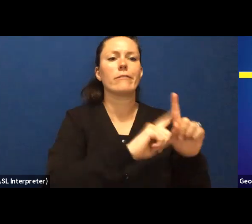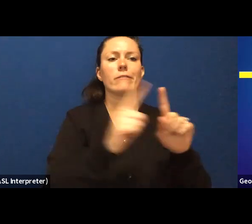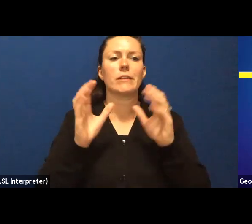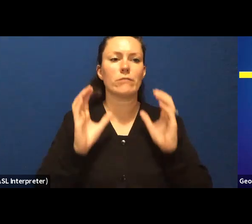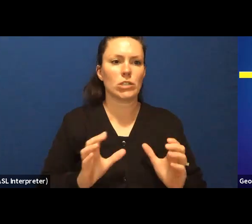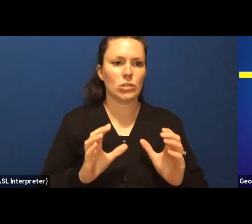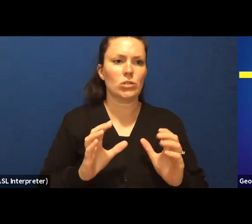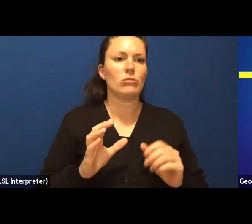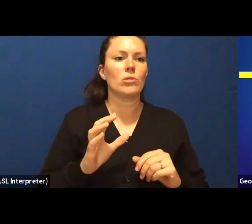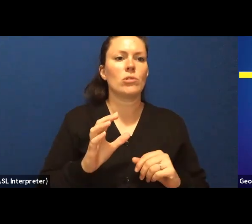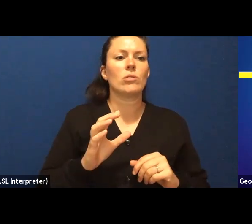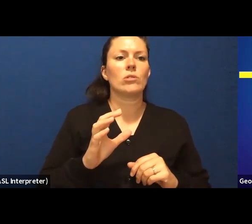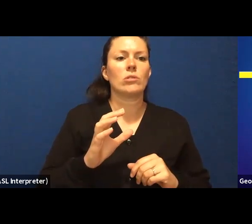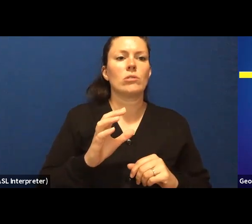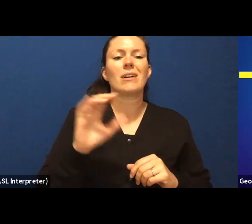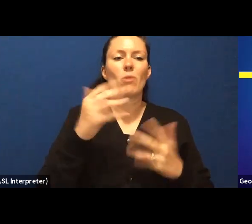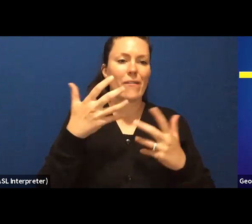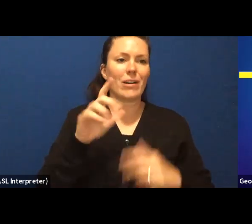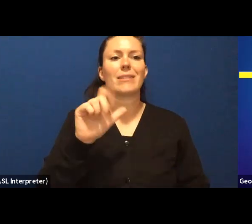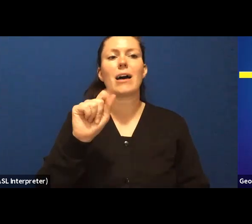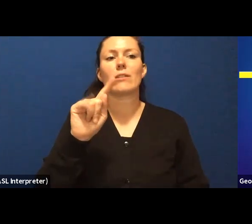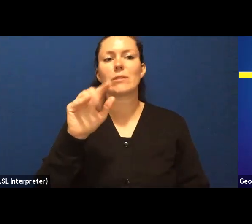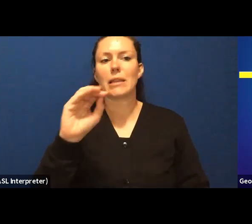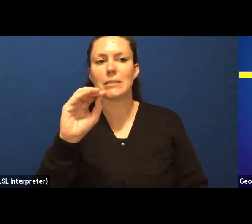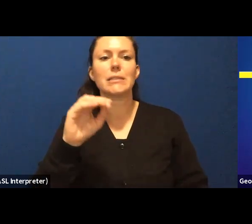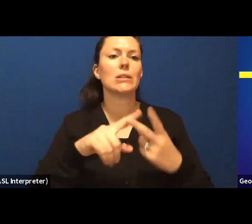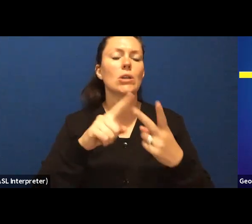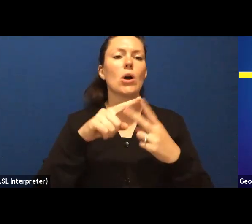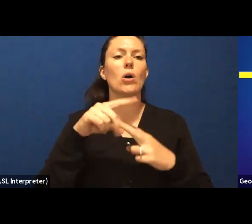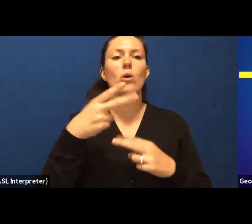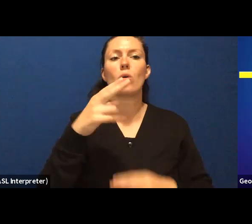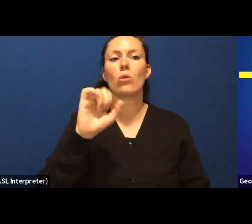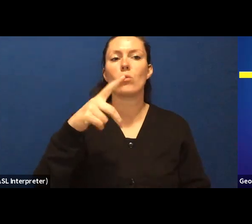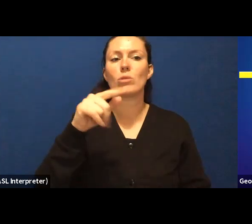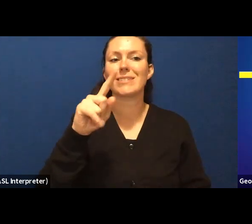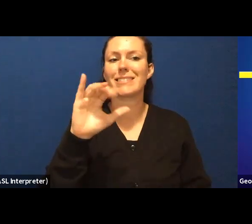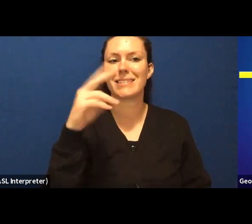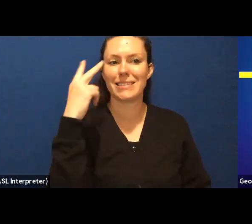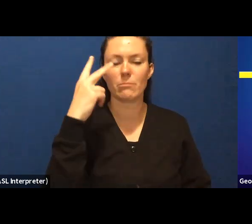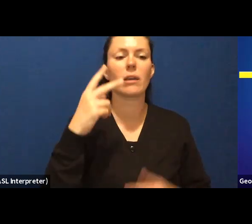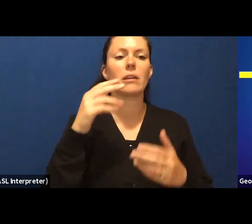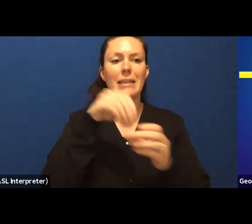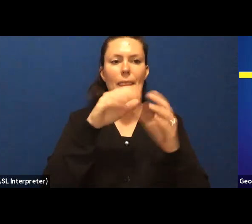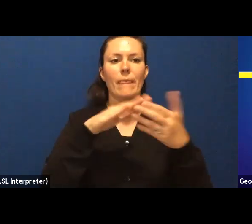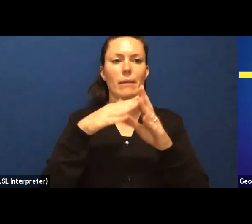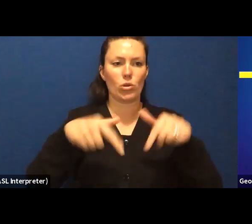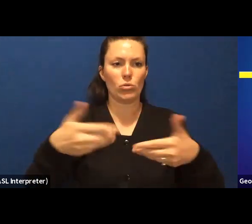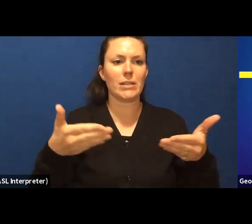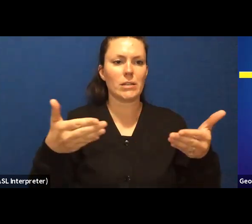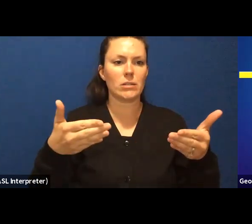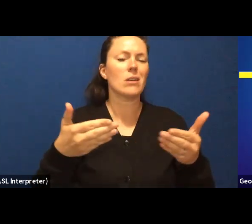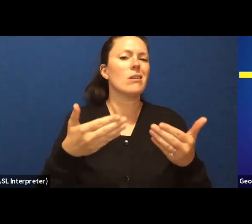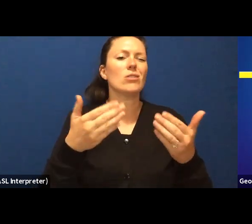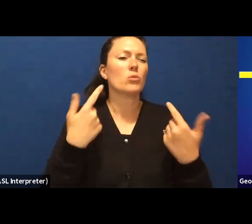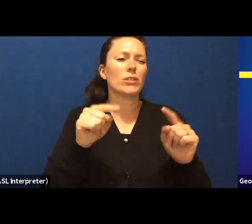of Latinos, Hispanic community. So what we have done is trying to be more inclusive.